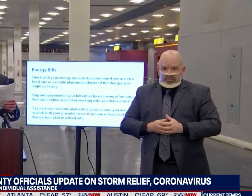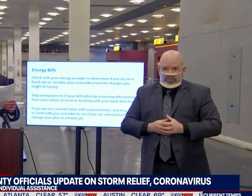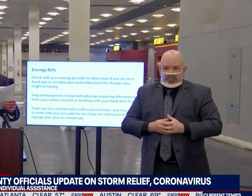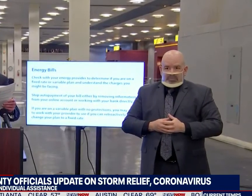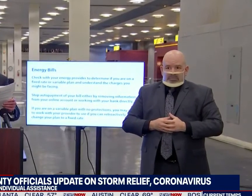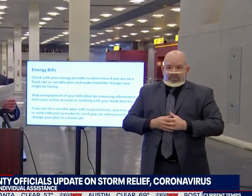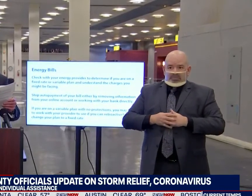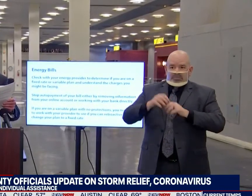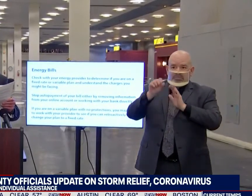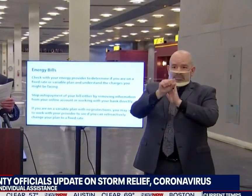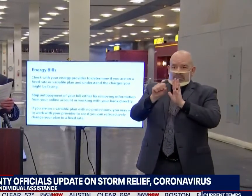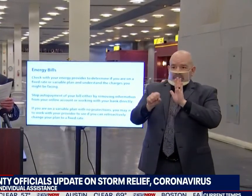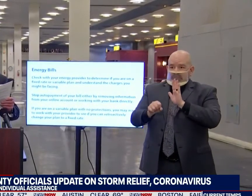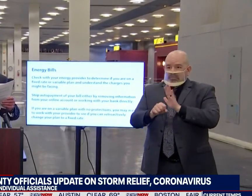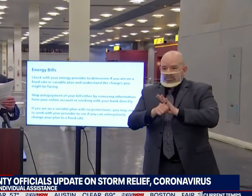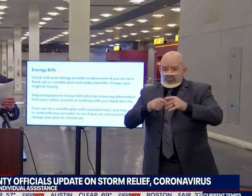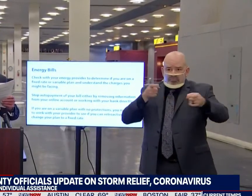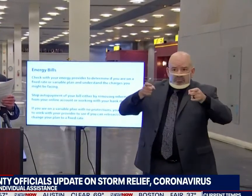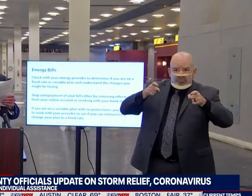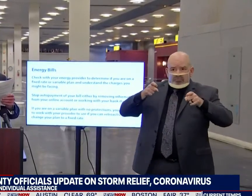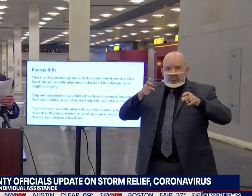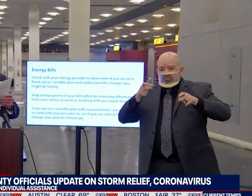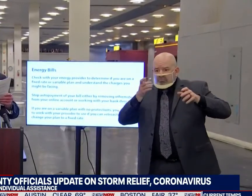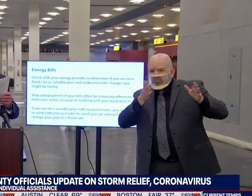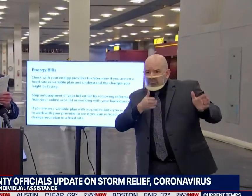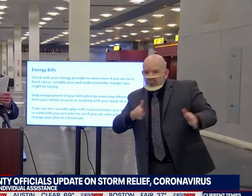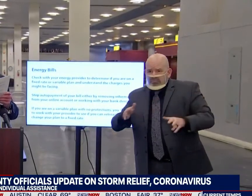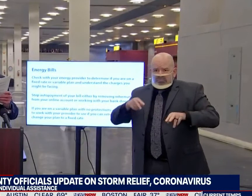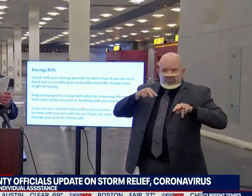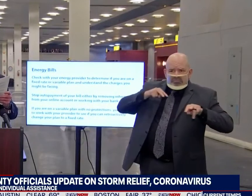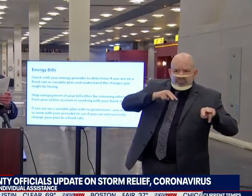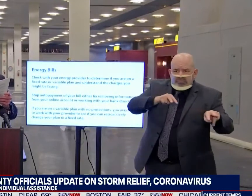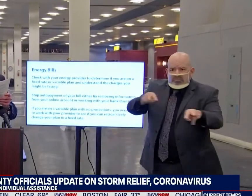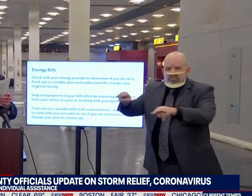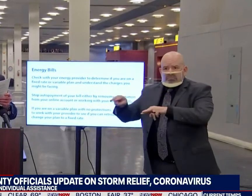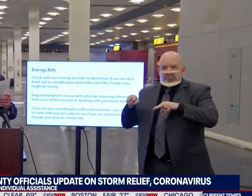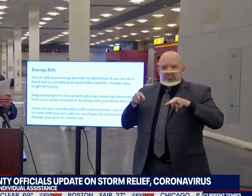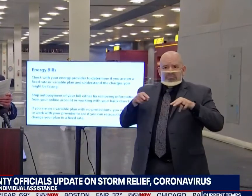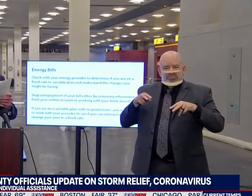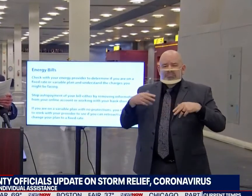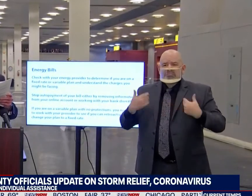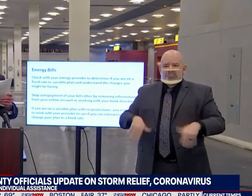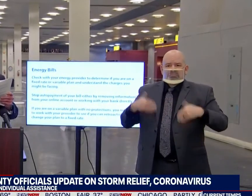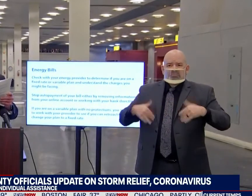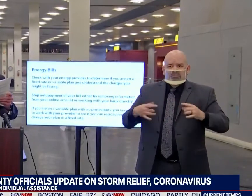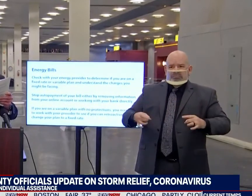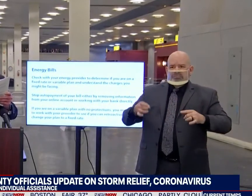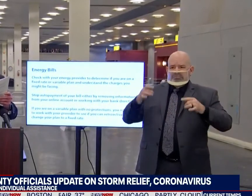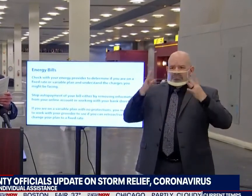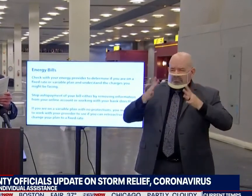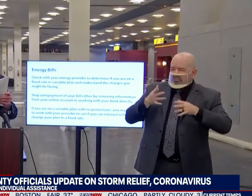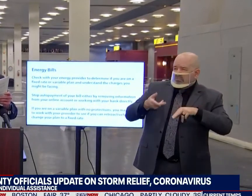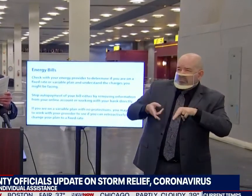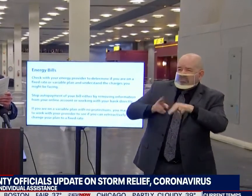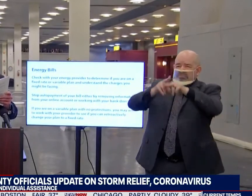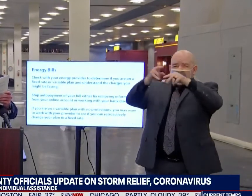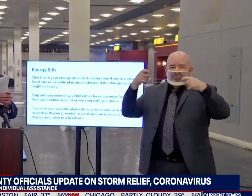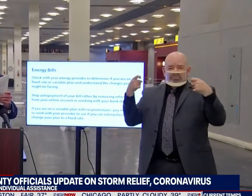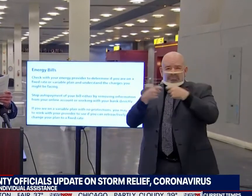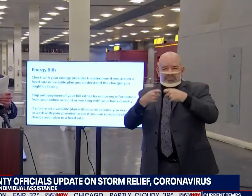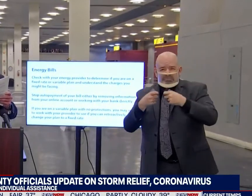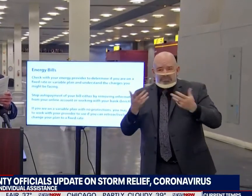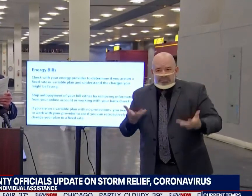properly regulate electricity prices, many Texans are seeing ridiculously high electrical bills. Some reports